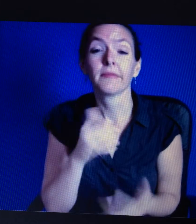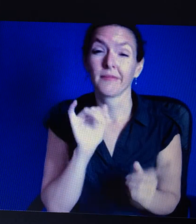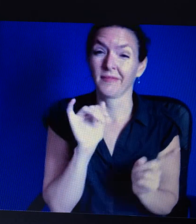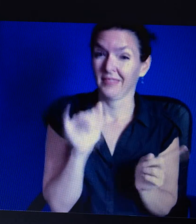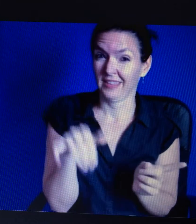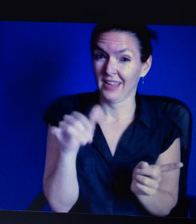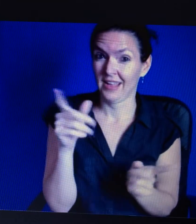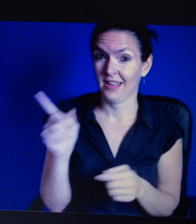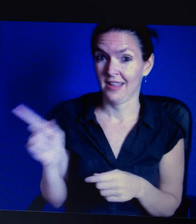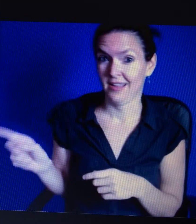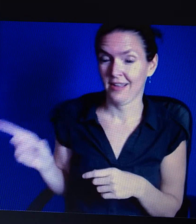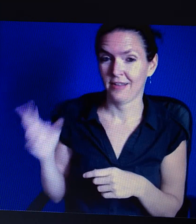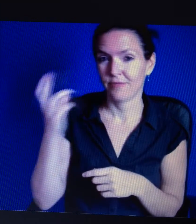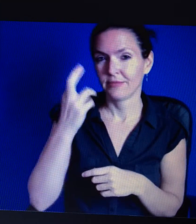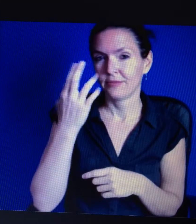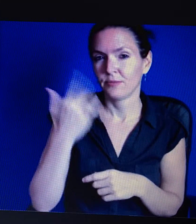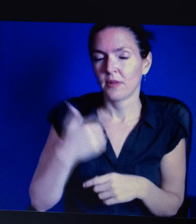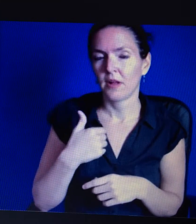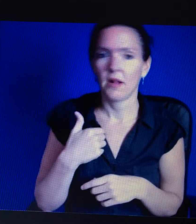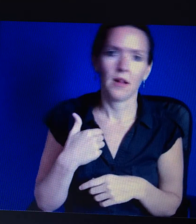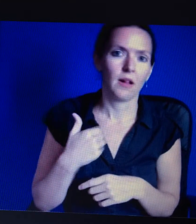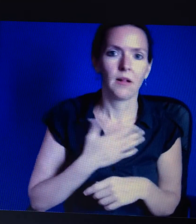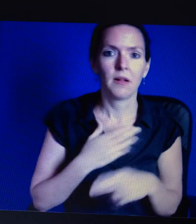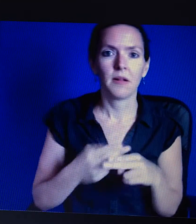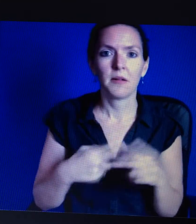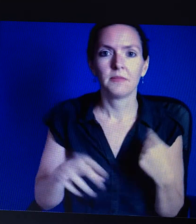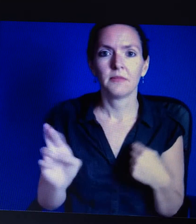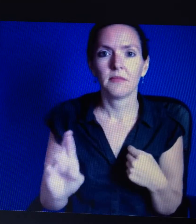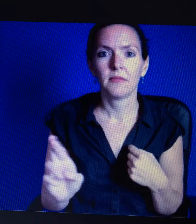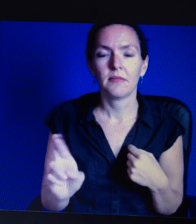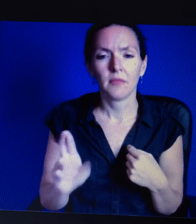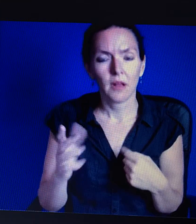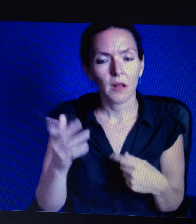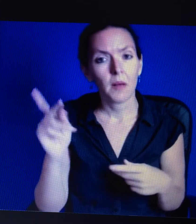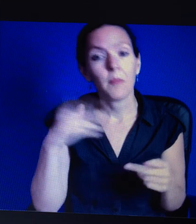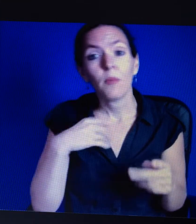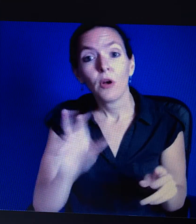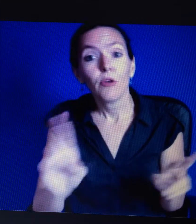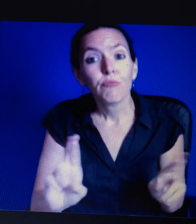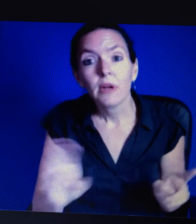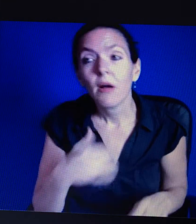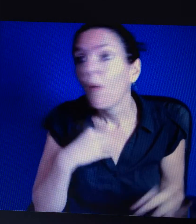cop. So that it's the reason why,